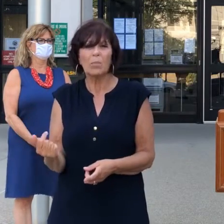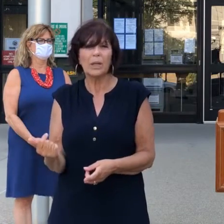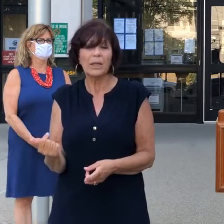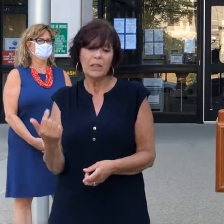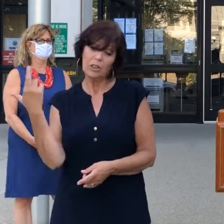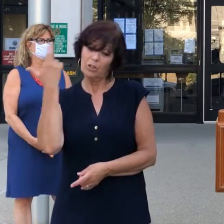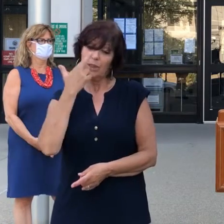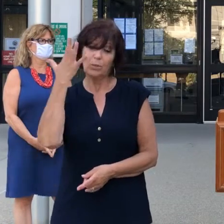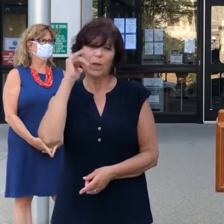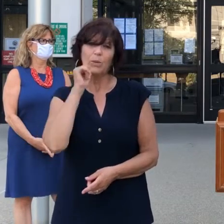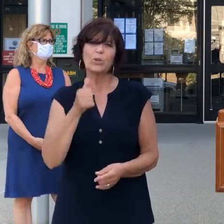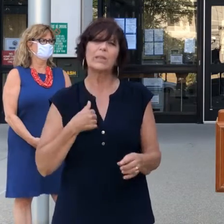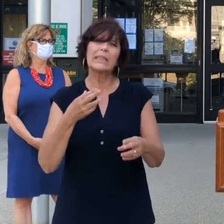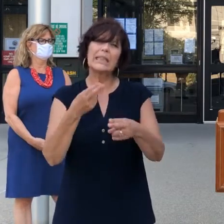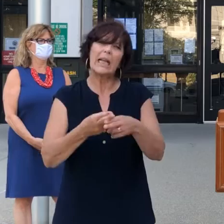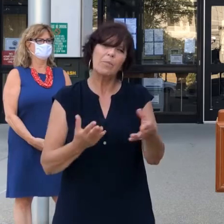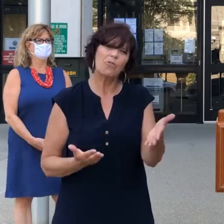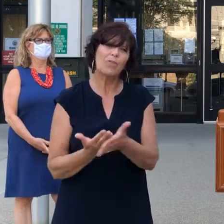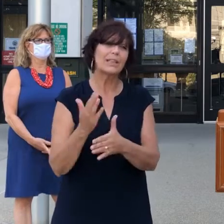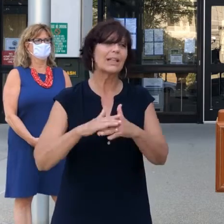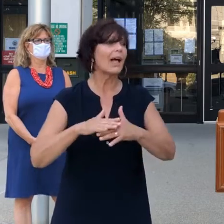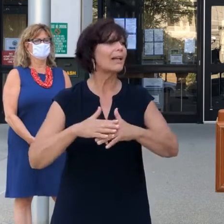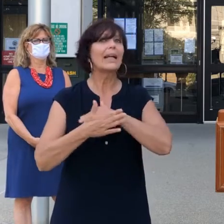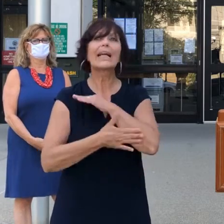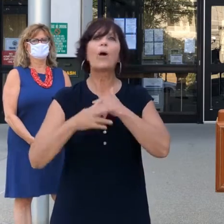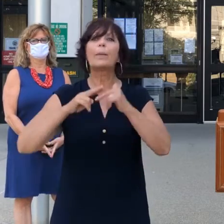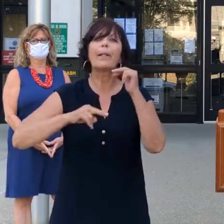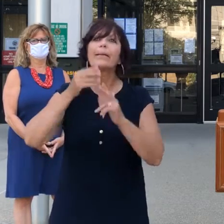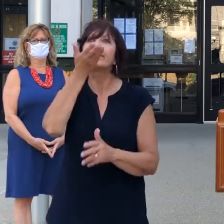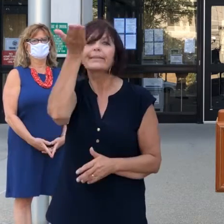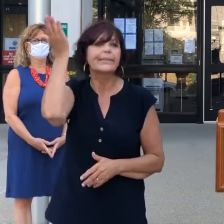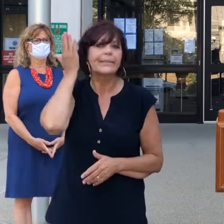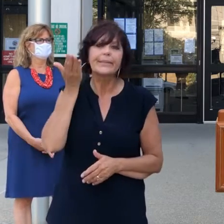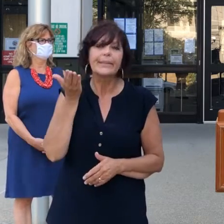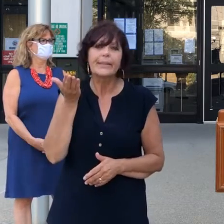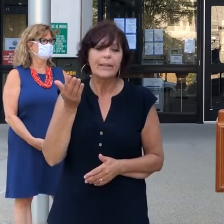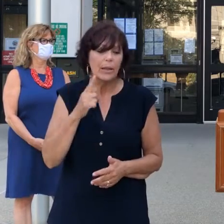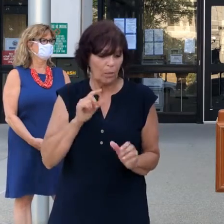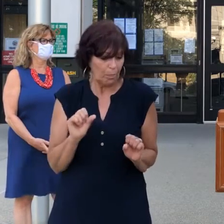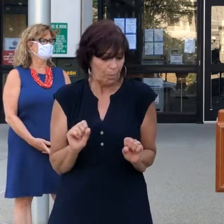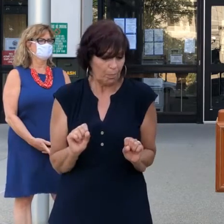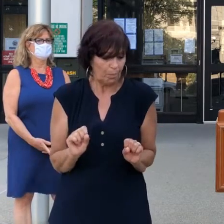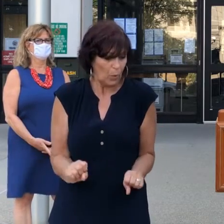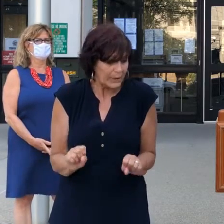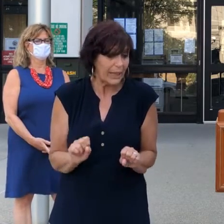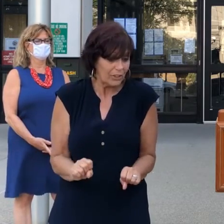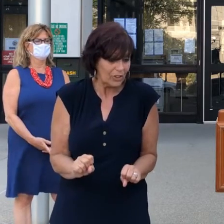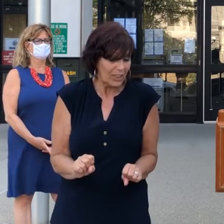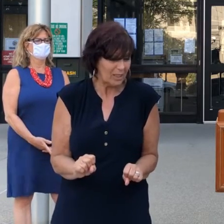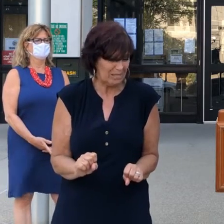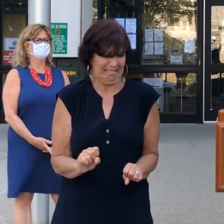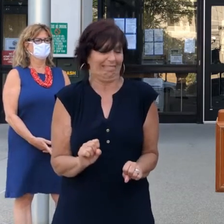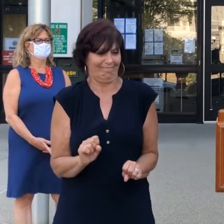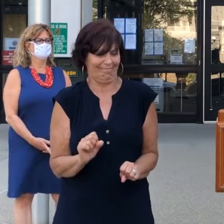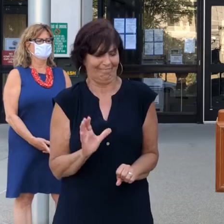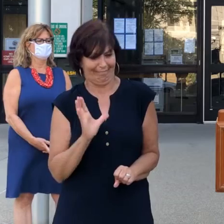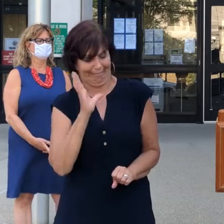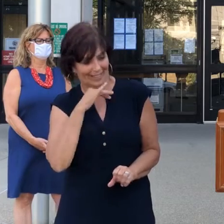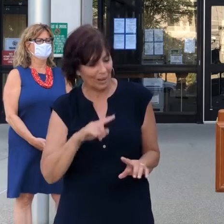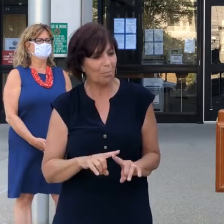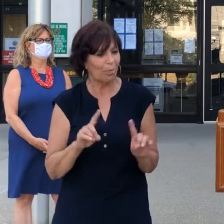reason why we don't do naming rights on other county buildings, because it would potentially not only be tacky, but